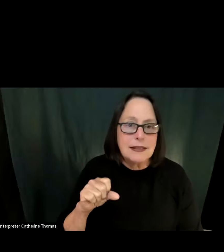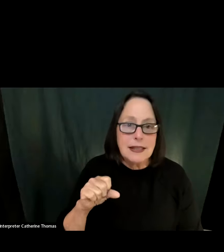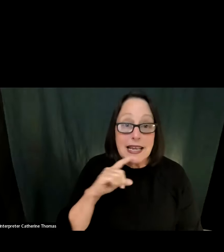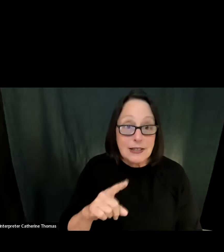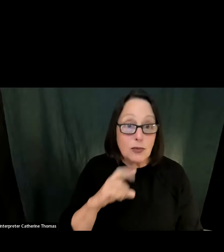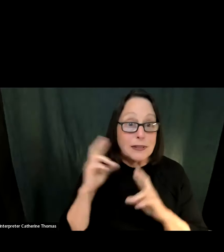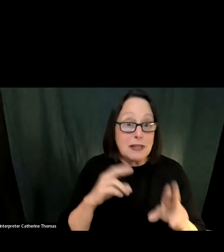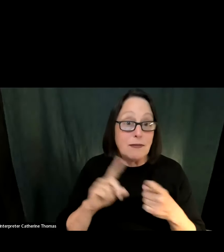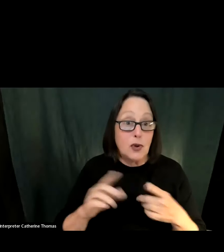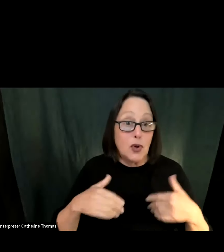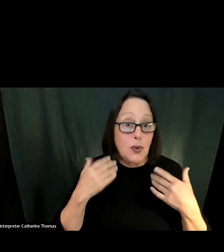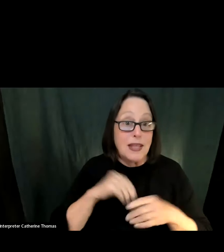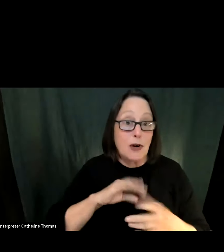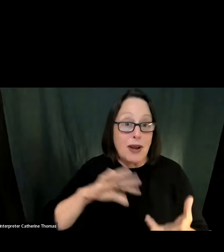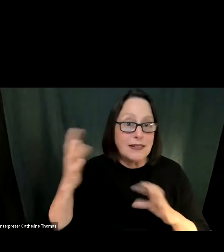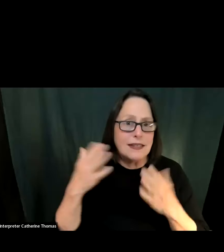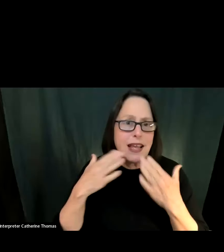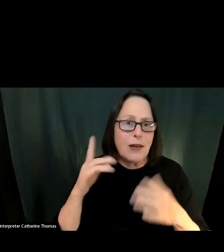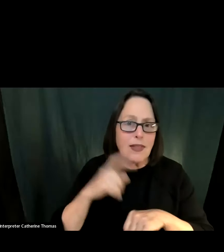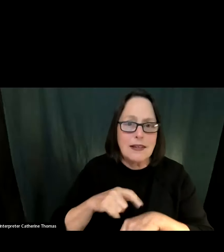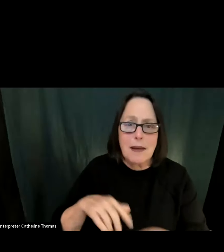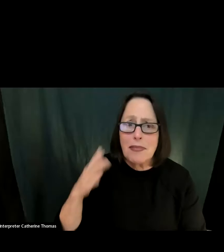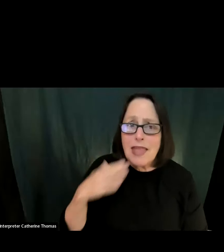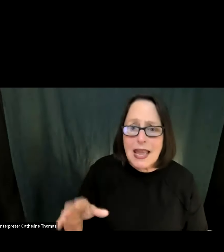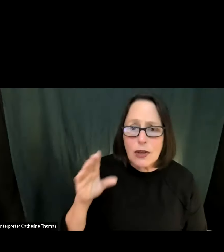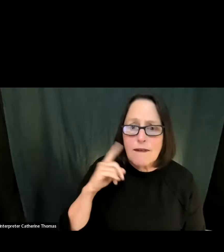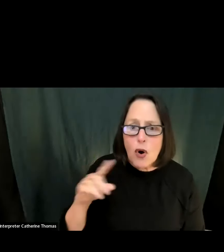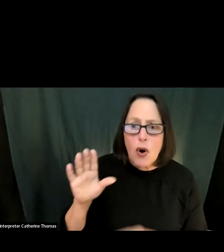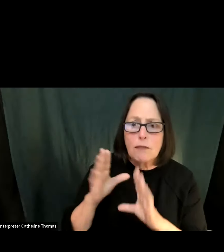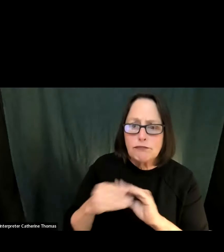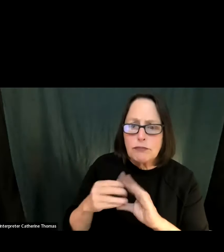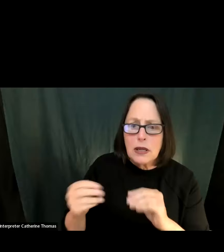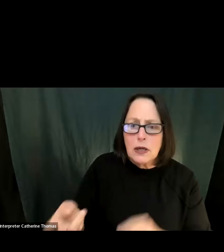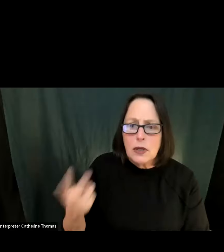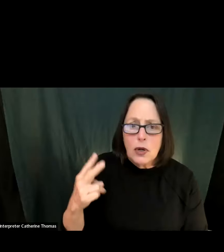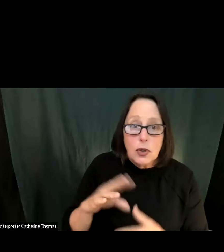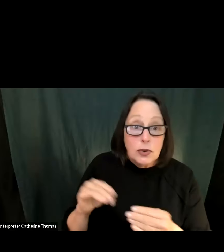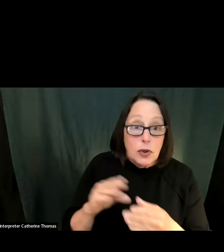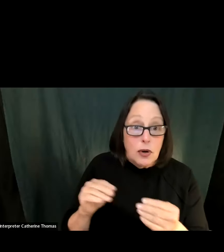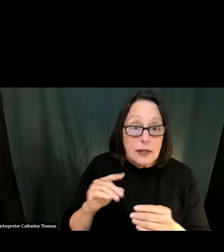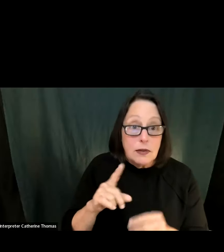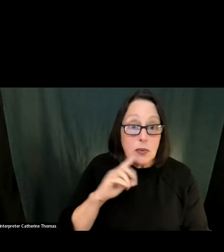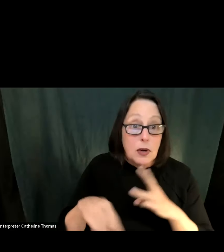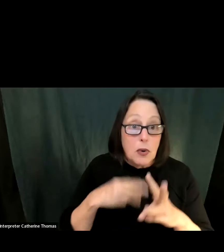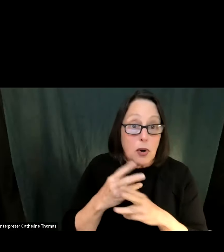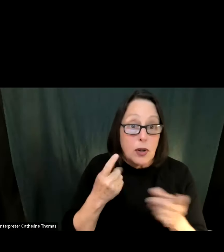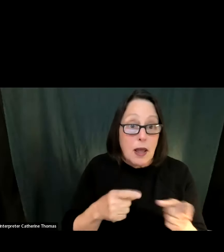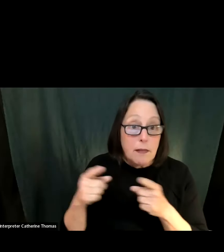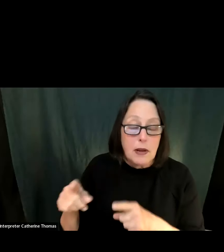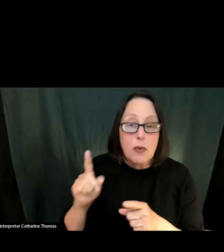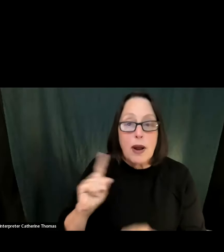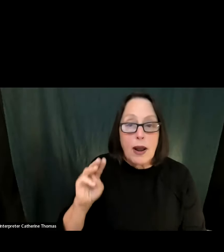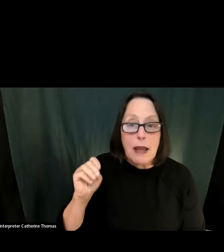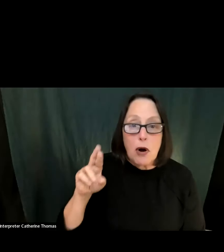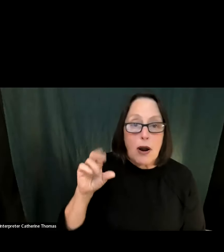Thank you for the time. Kashi, thanks so much for showing those real world examples of where MRSS could